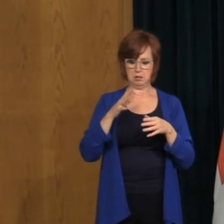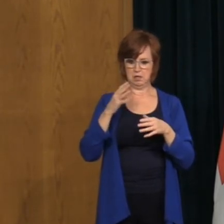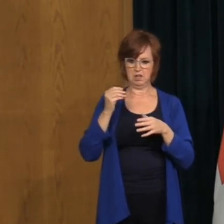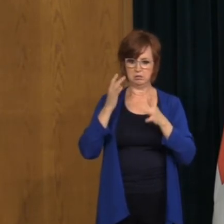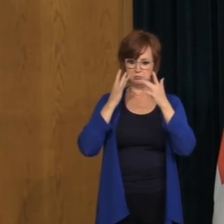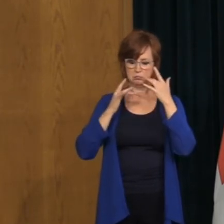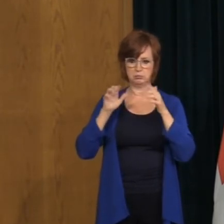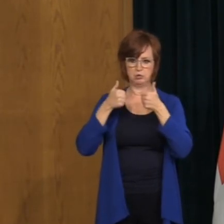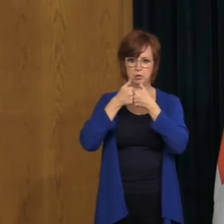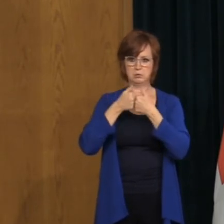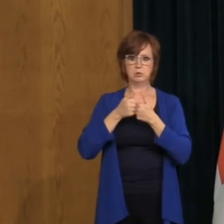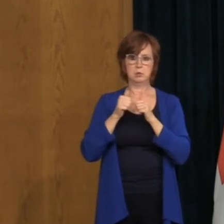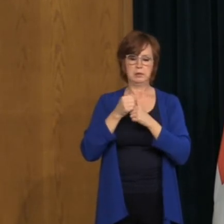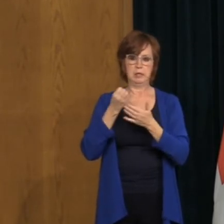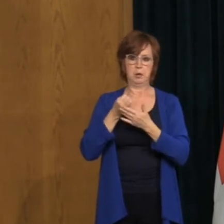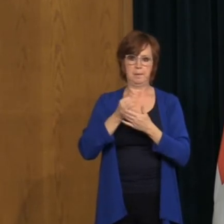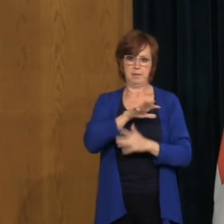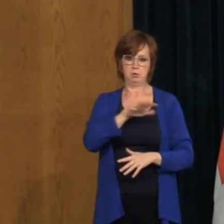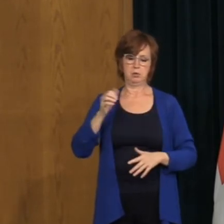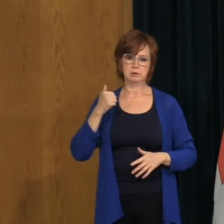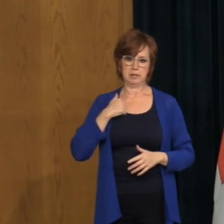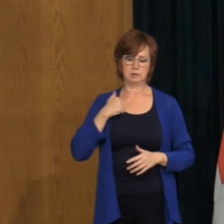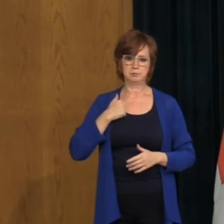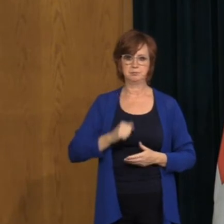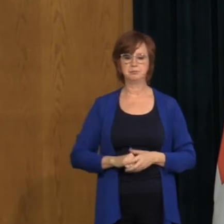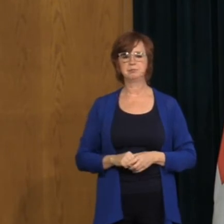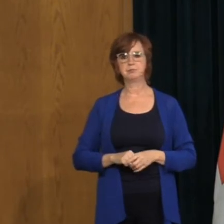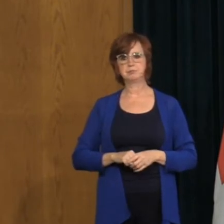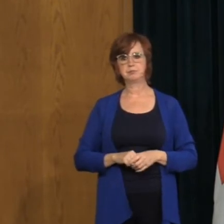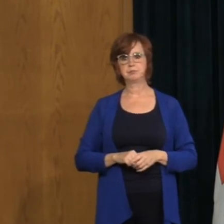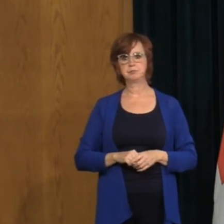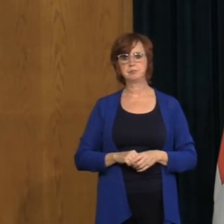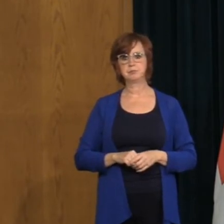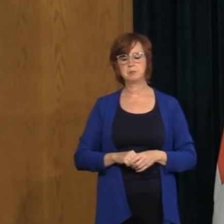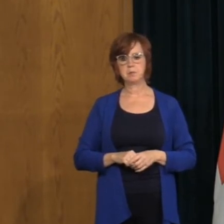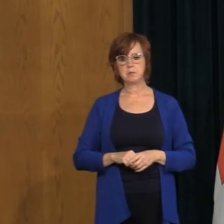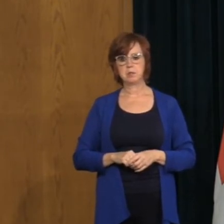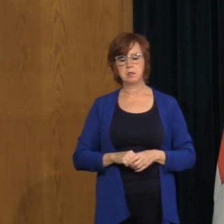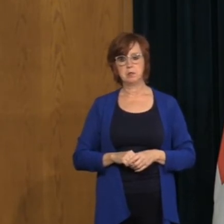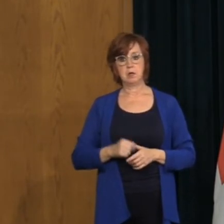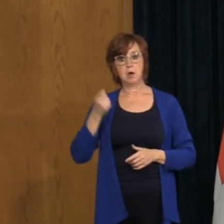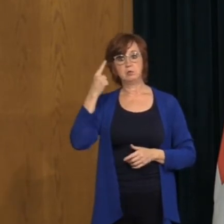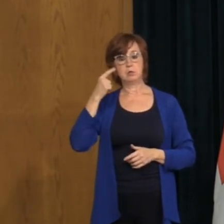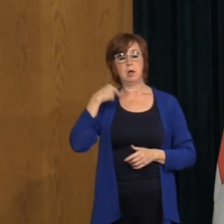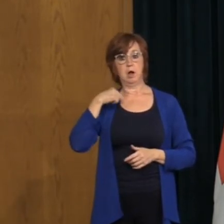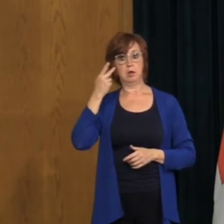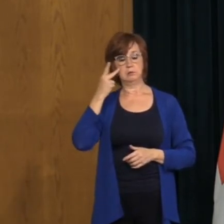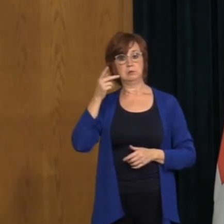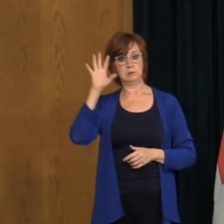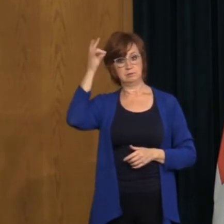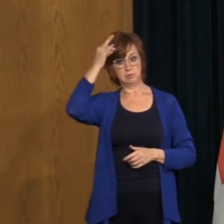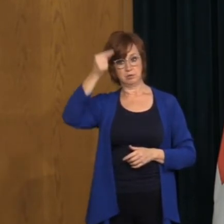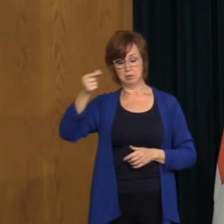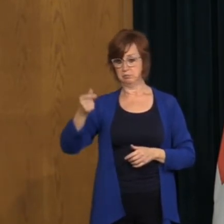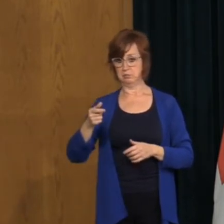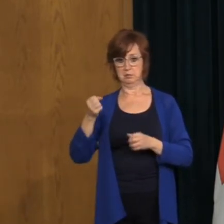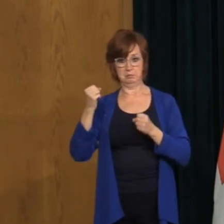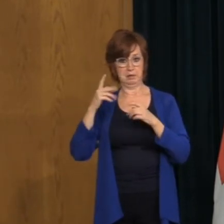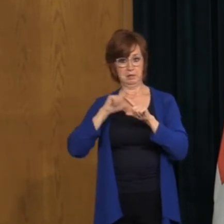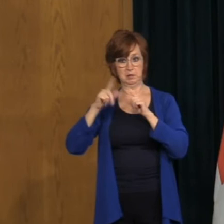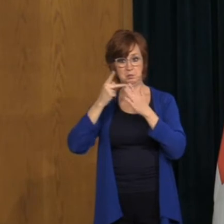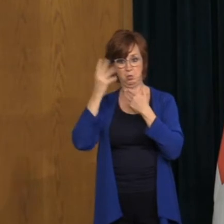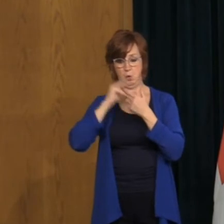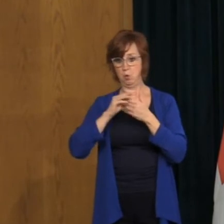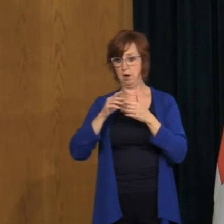economic side. I would note that the federal government has come forward with a suite of programs over the course of the last couple of months. Some of them have